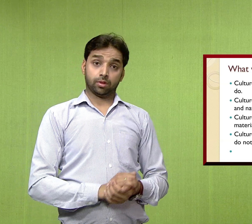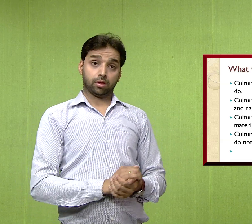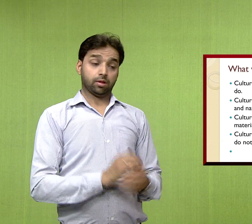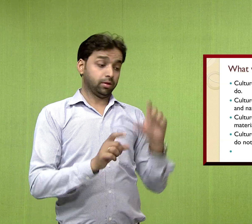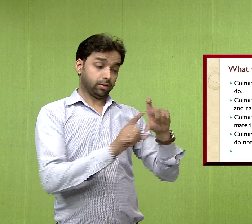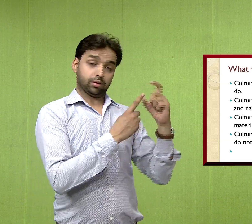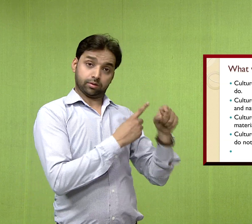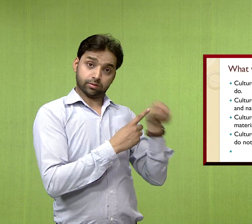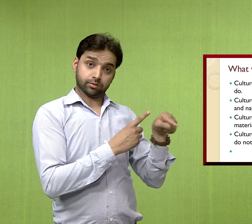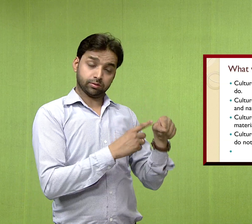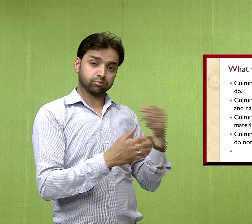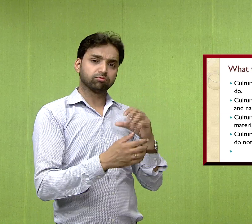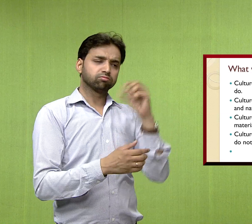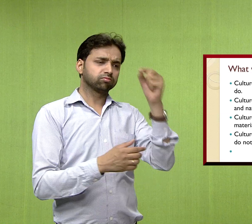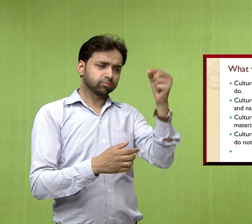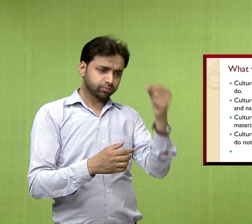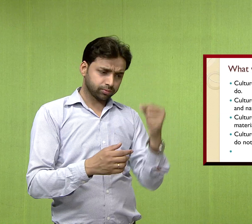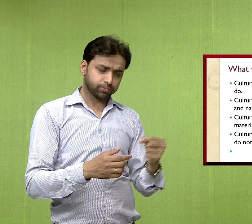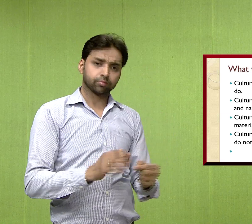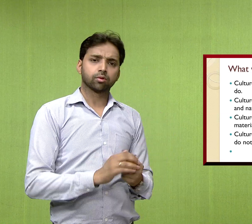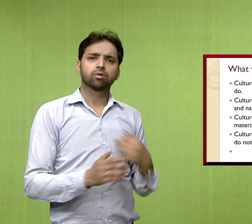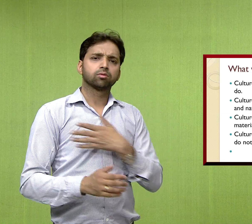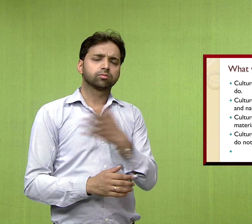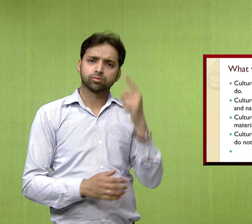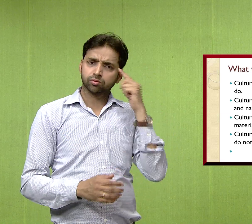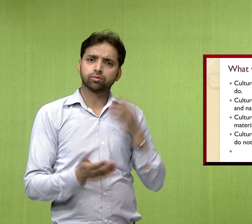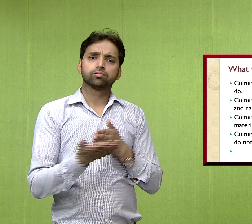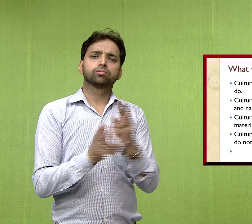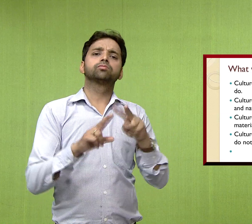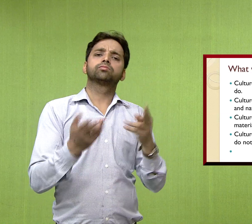Culture has certain common points which do not differ.